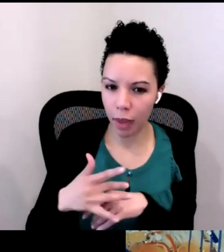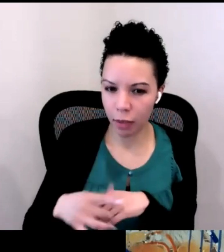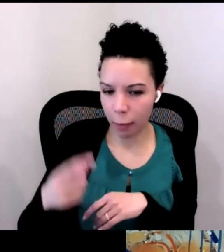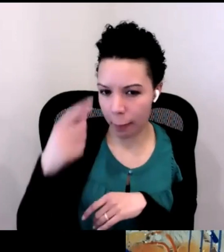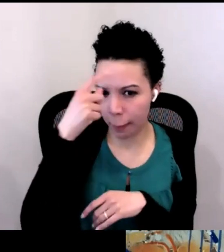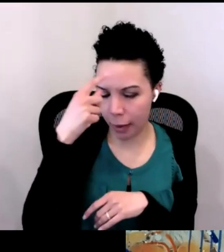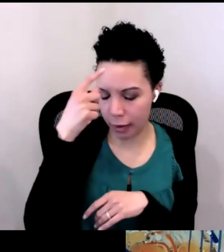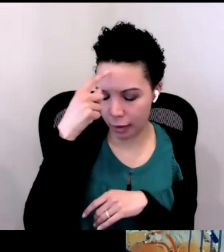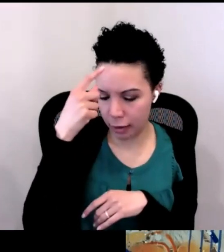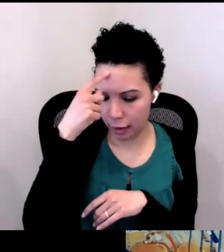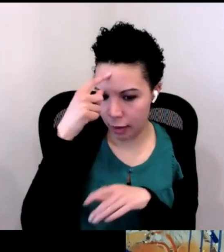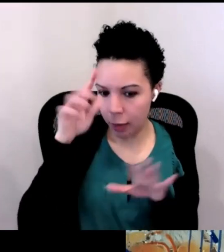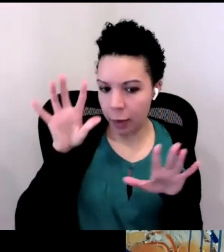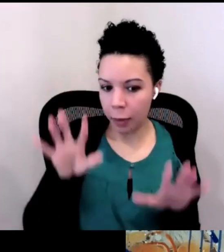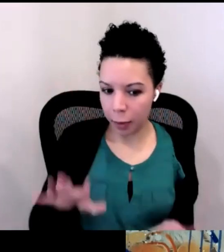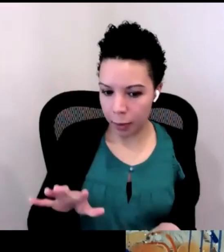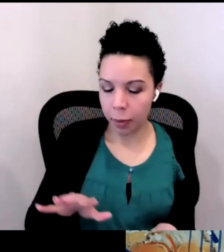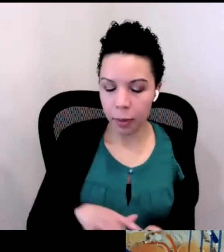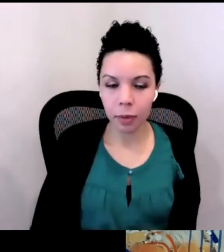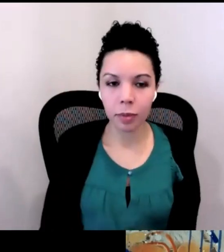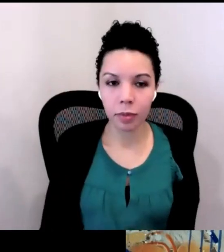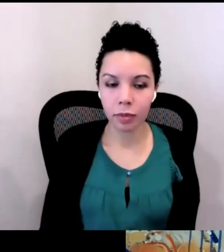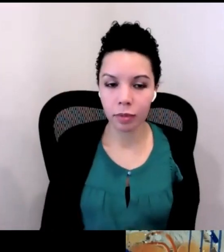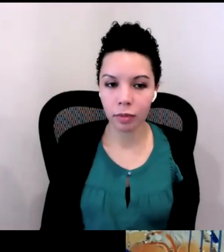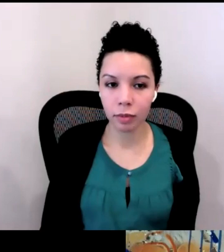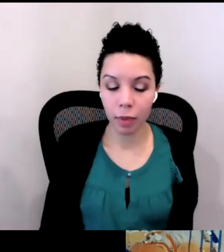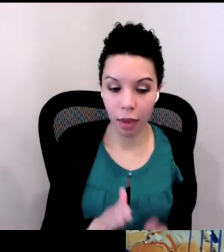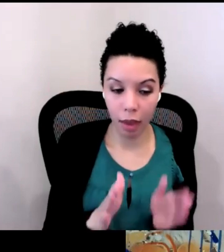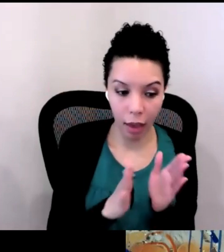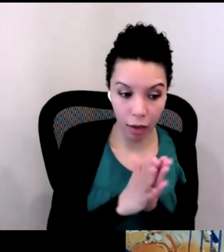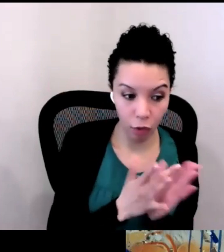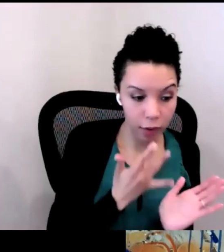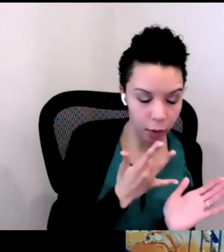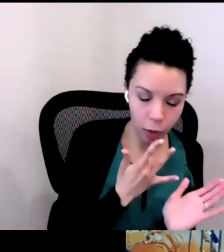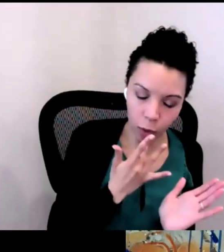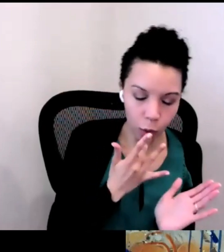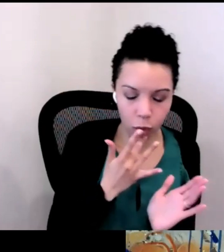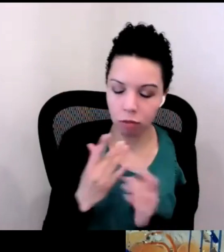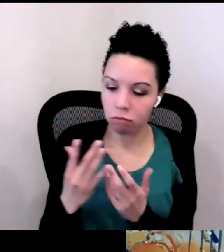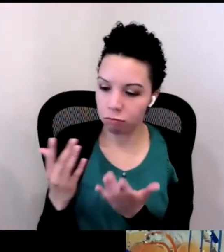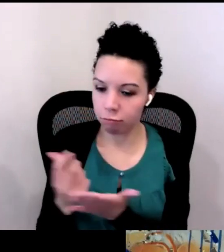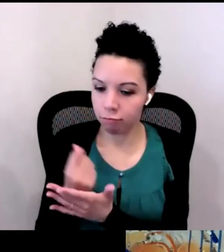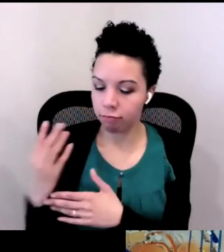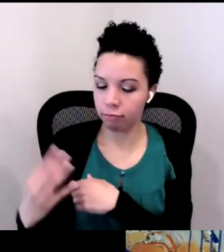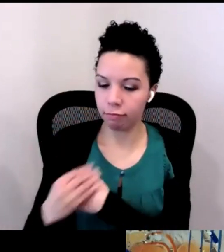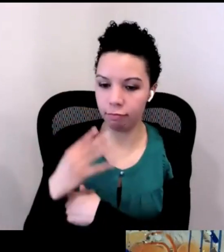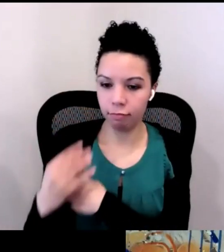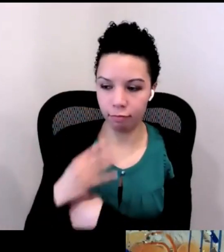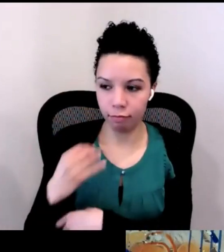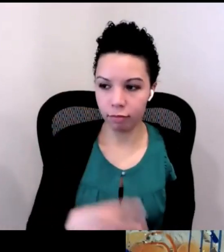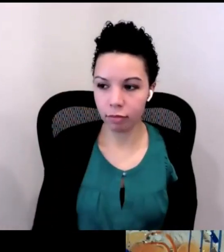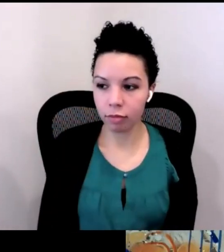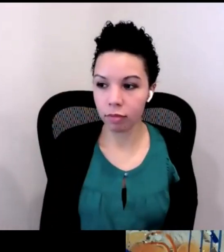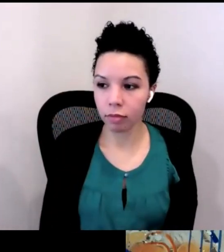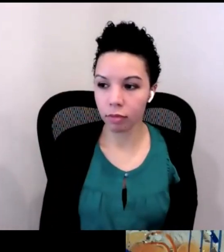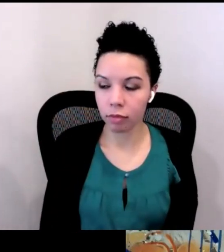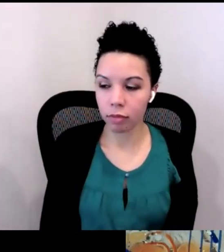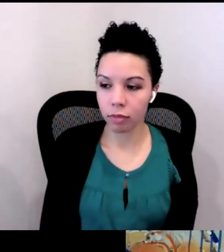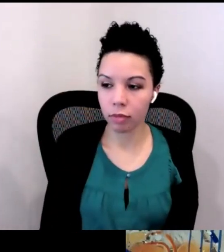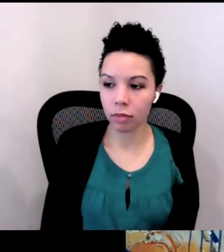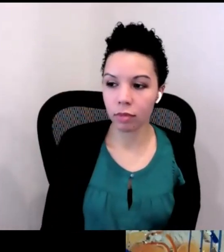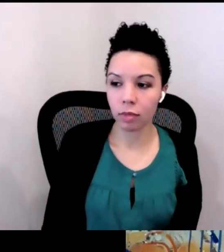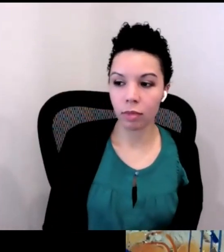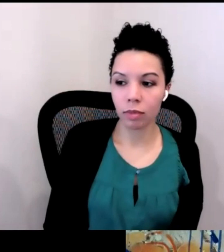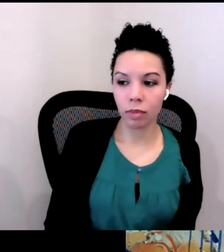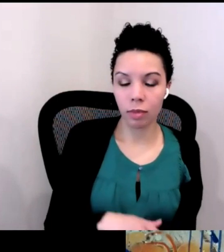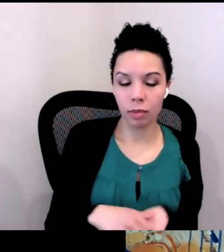important. Don't ask for favors. Be advised. The resume should include the first name, last name, and email in the file name. That